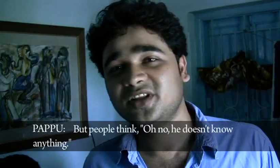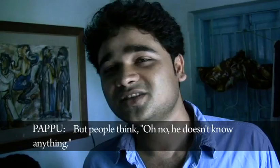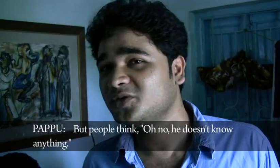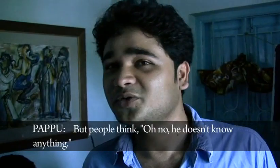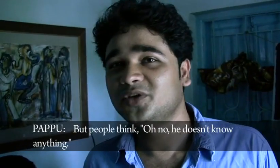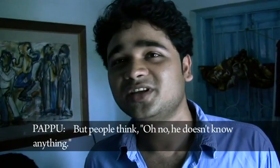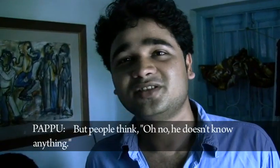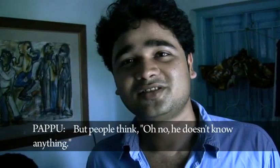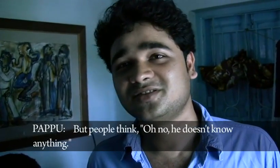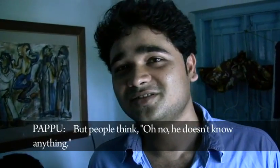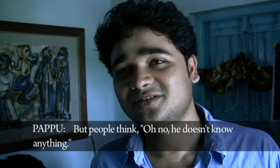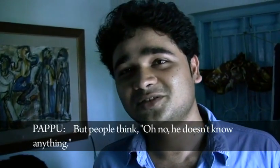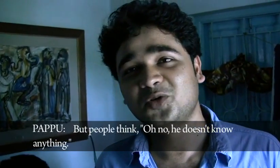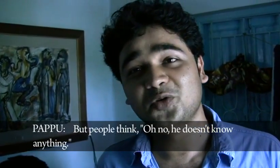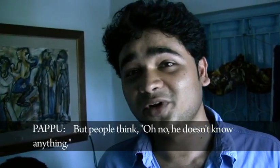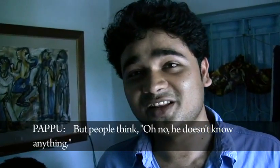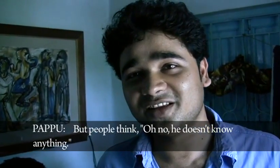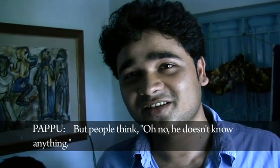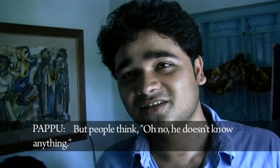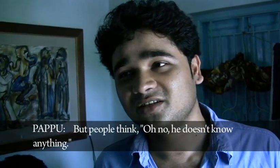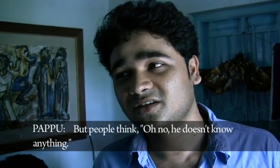no, don't know anything.